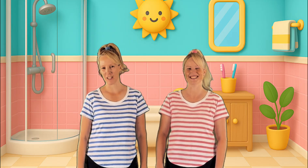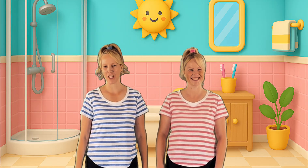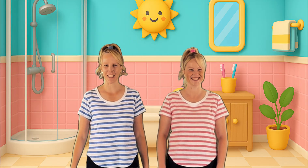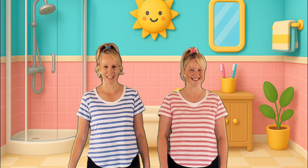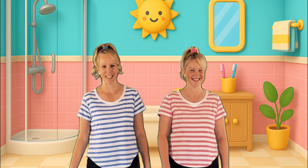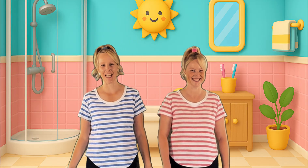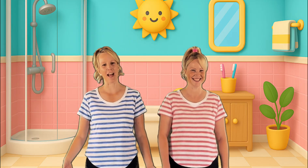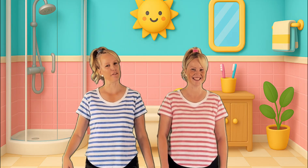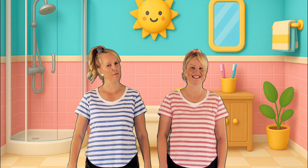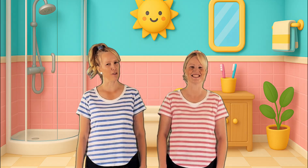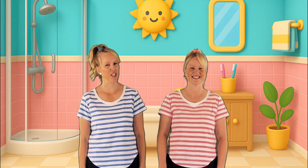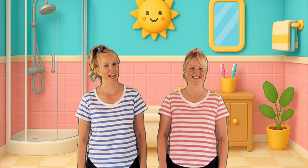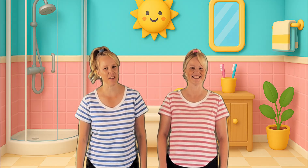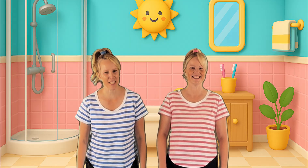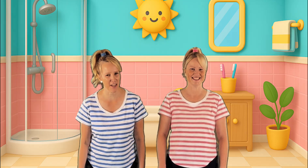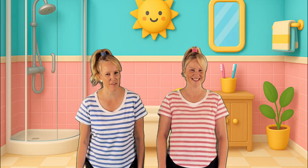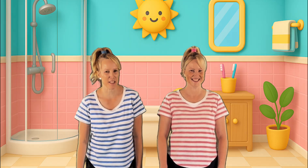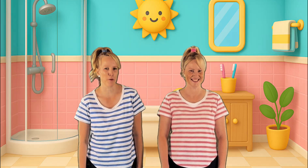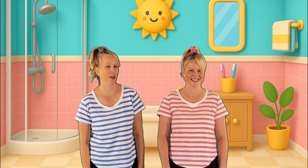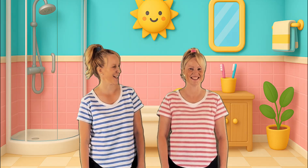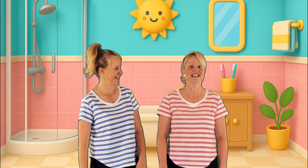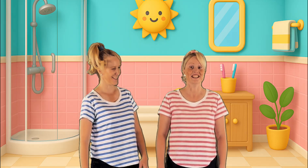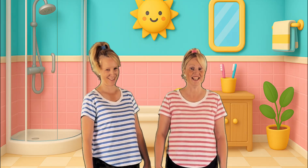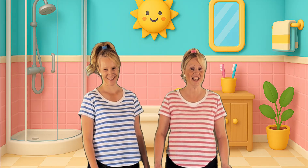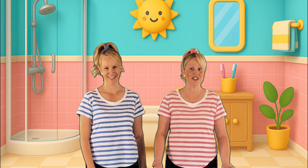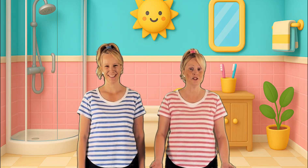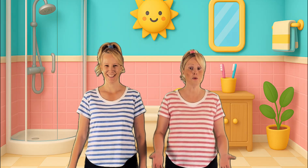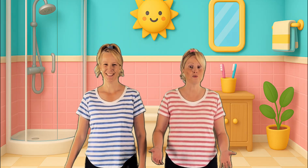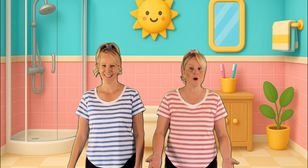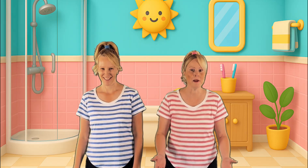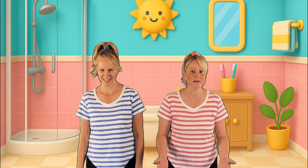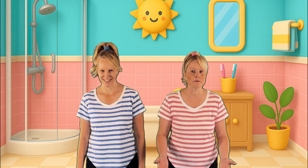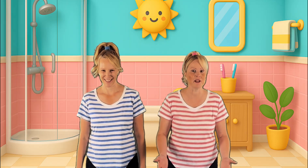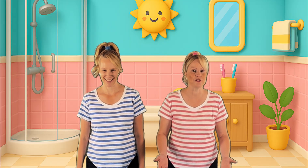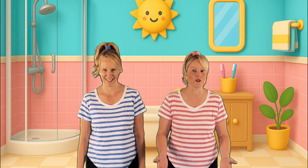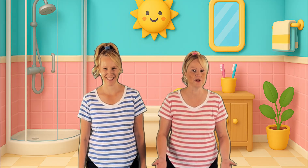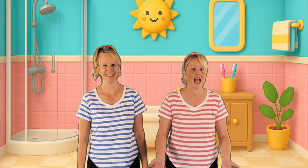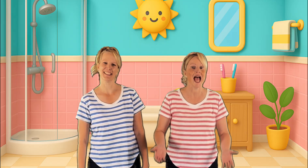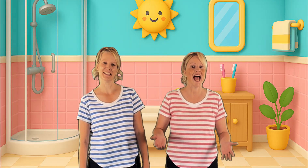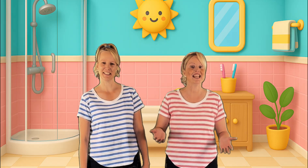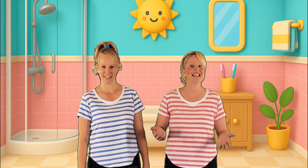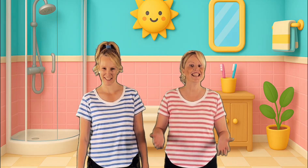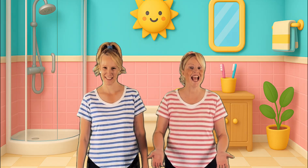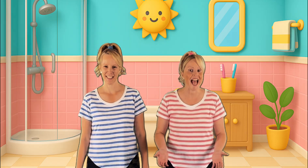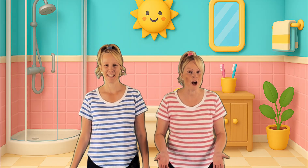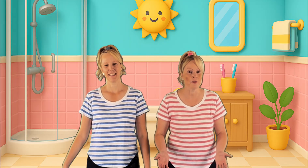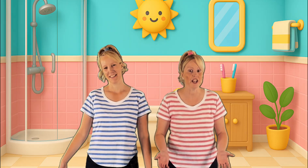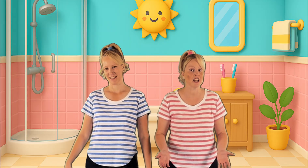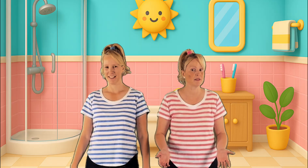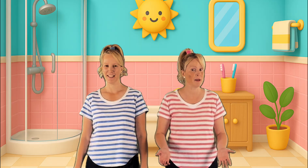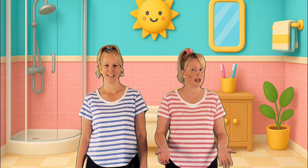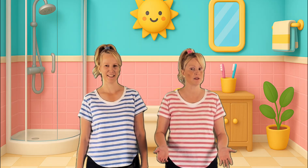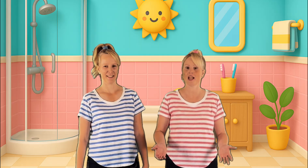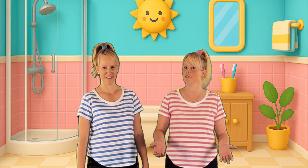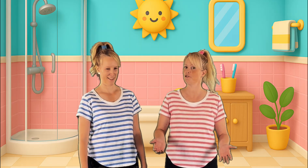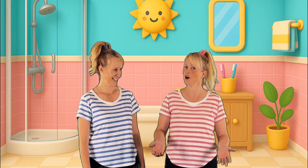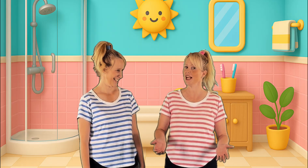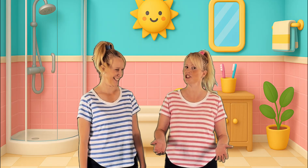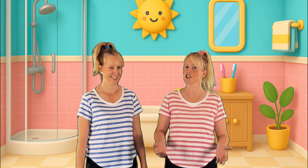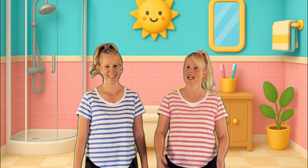and clean after brushing our teeth this morning. Yes, you're right, Miss P2. And now that our mouths are fresh,